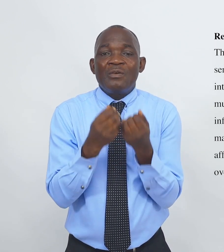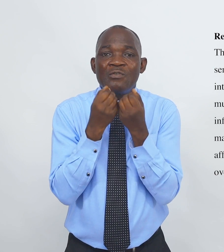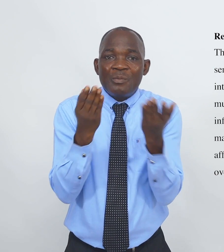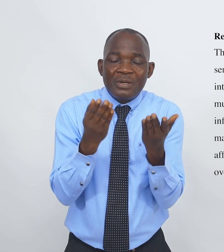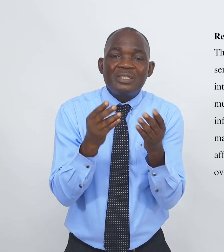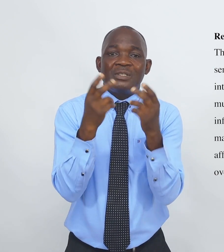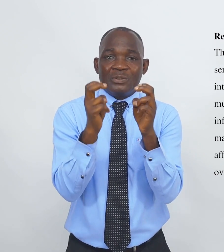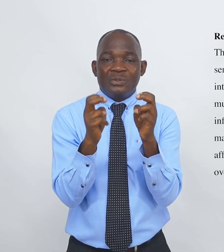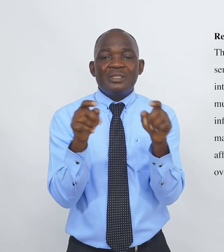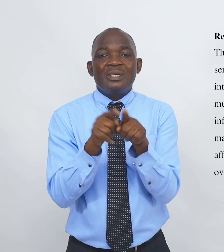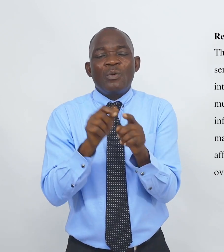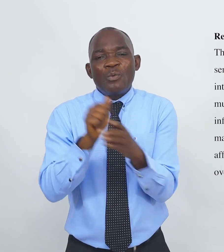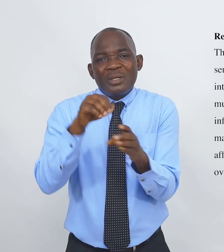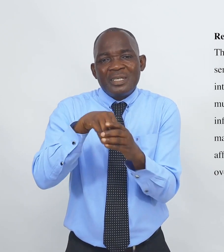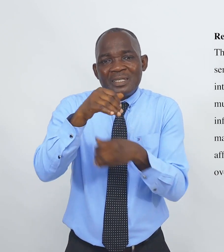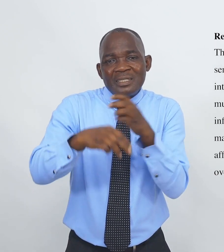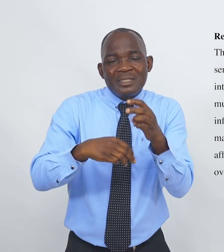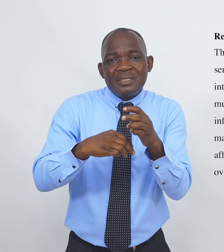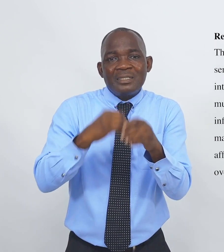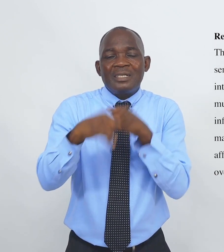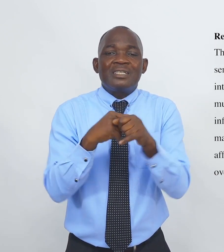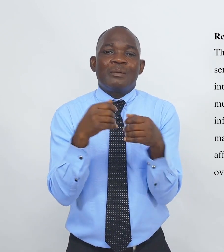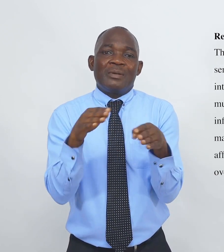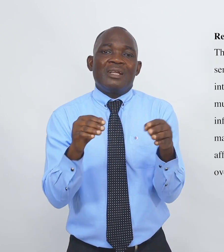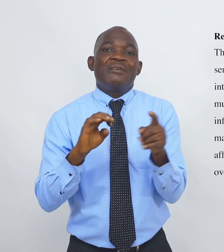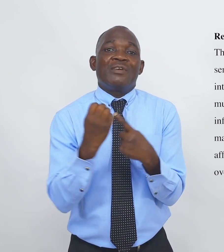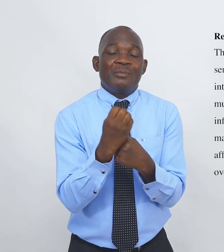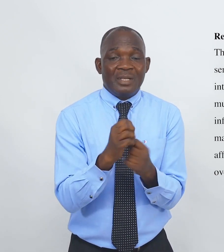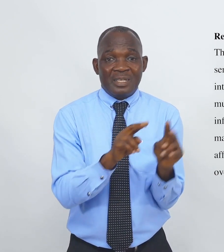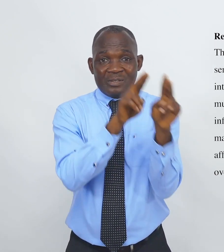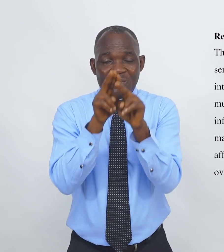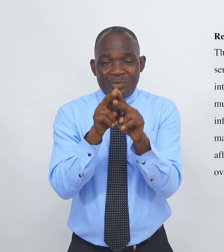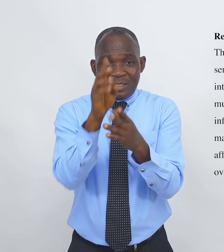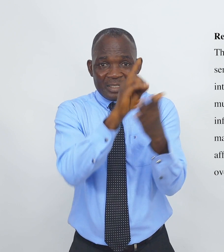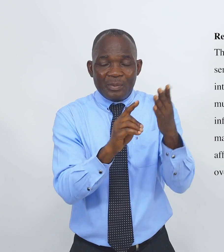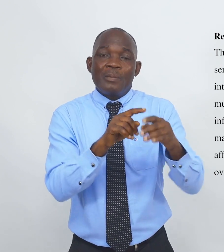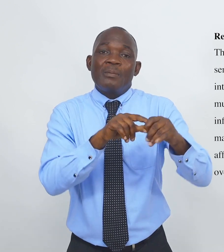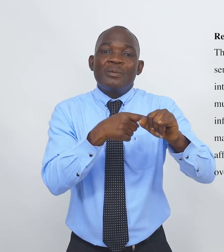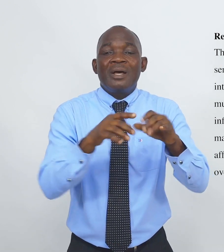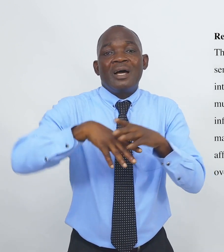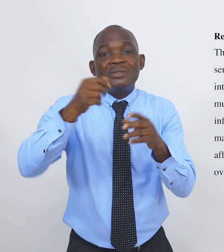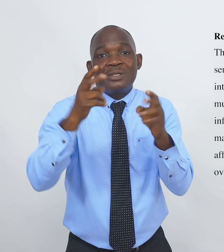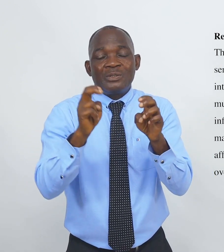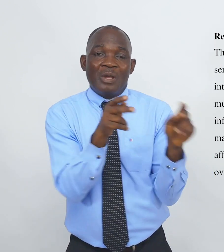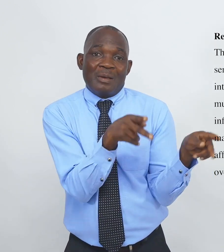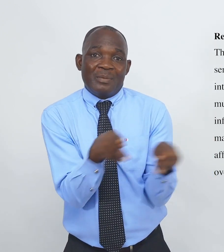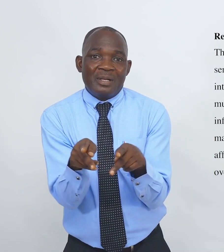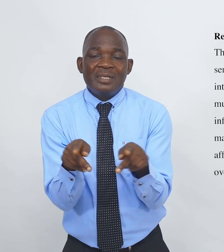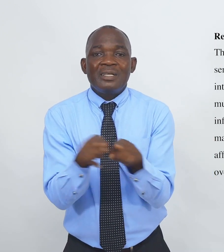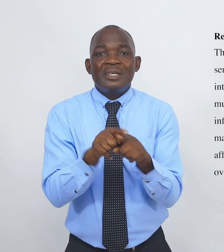on issues within the international market. The unit designs and implements external affairs plans and